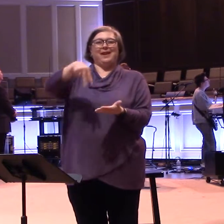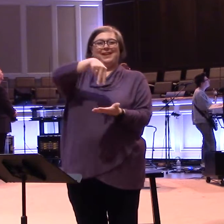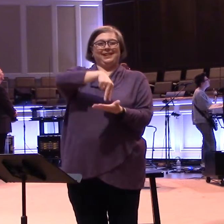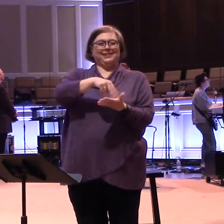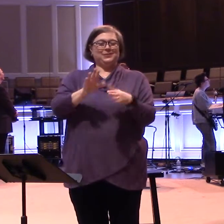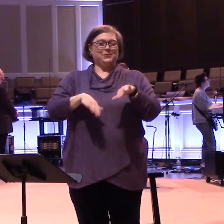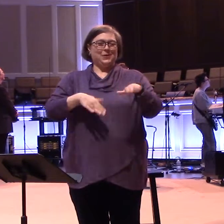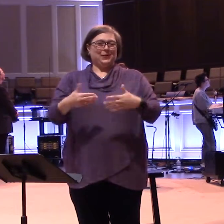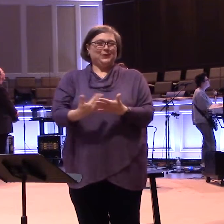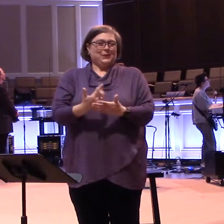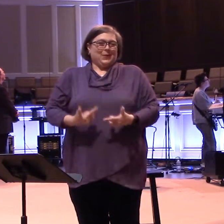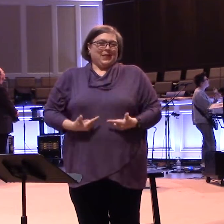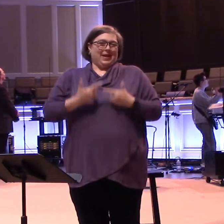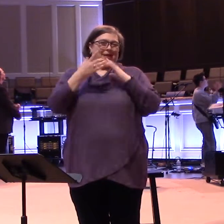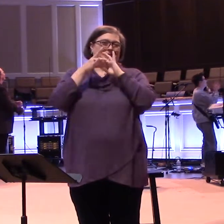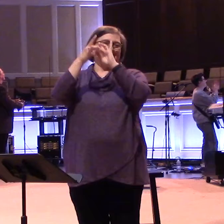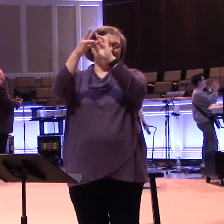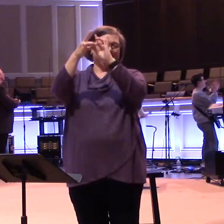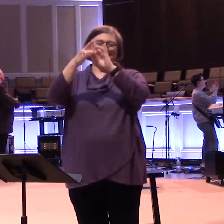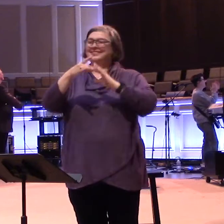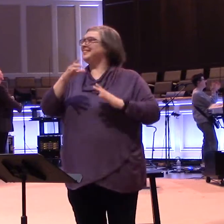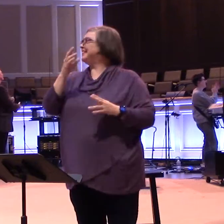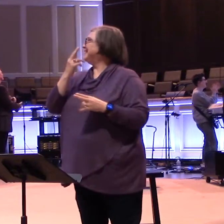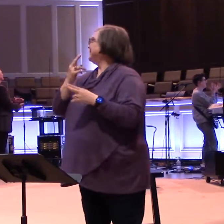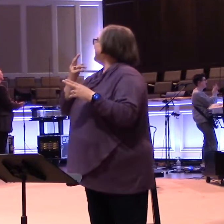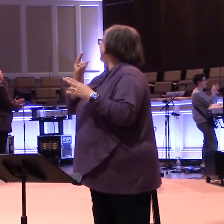And raised to walk in newness of life. Amen.